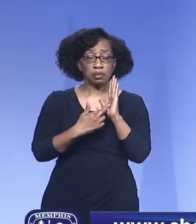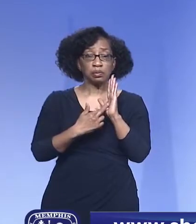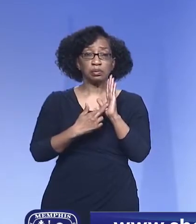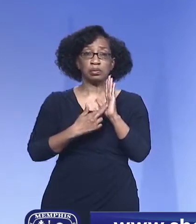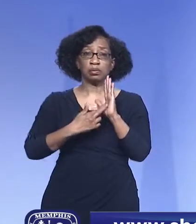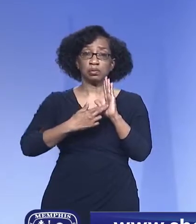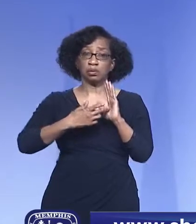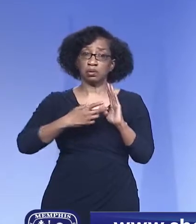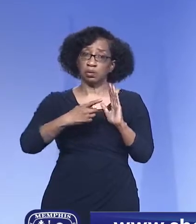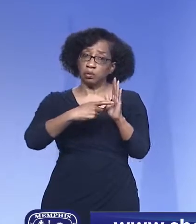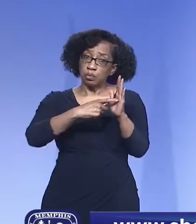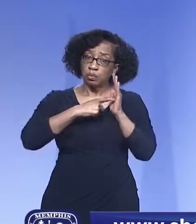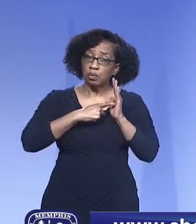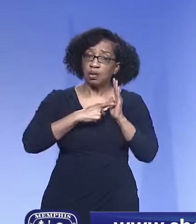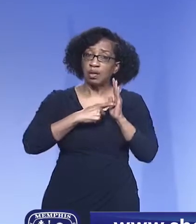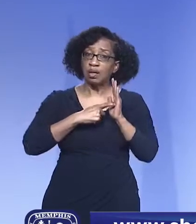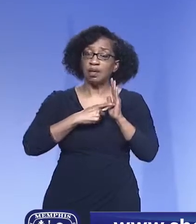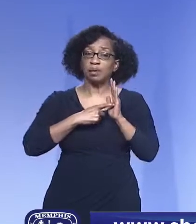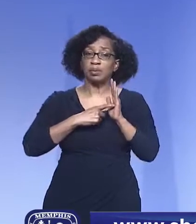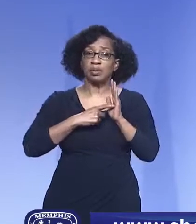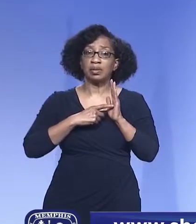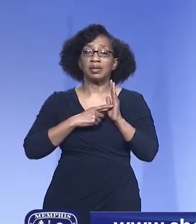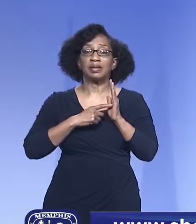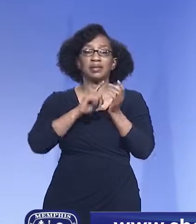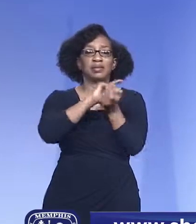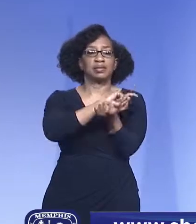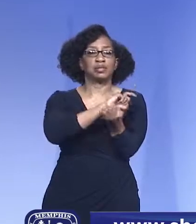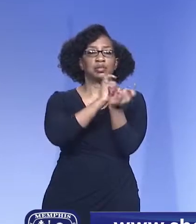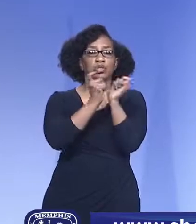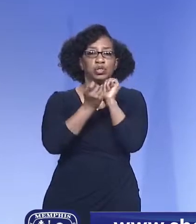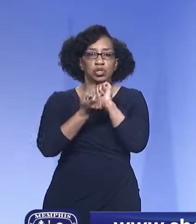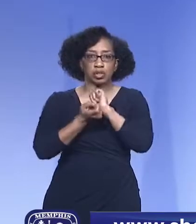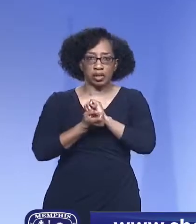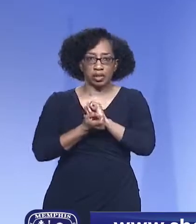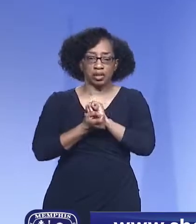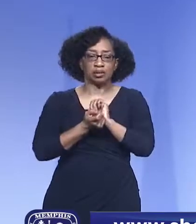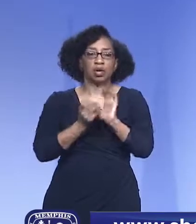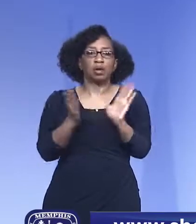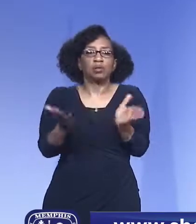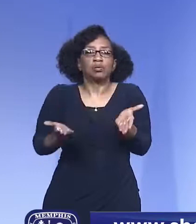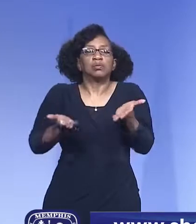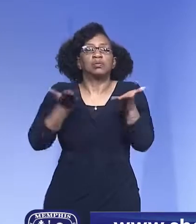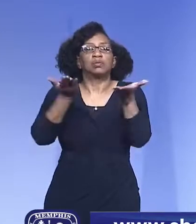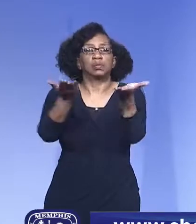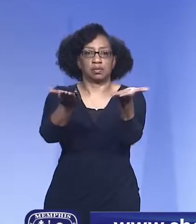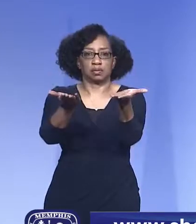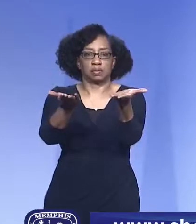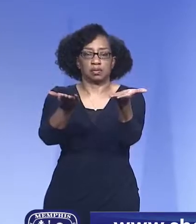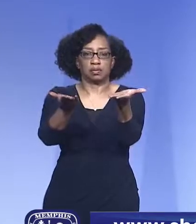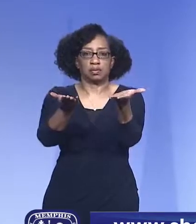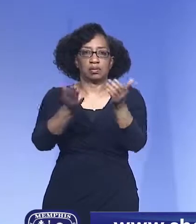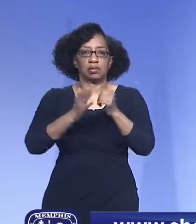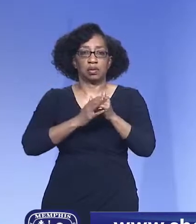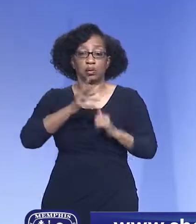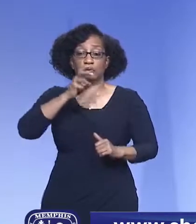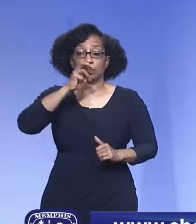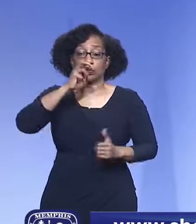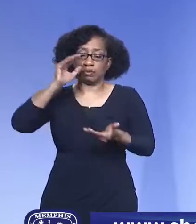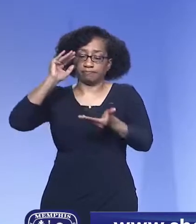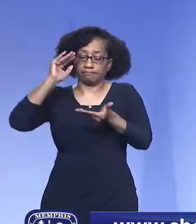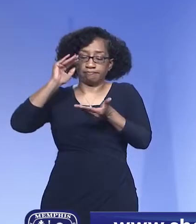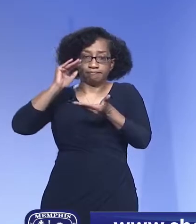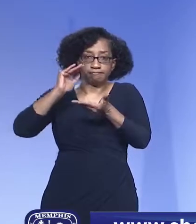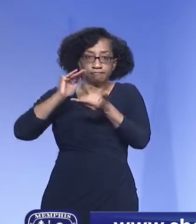to recommendation, move from must to should. And so we're looking at that.